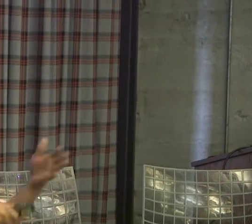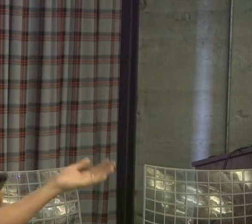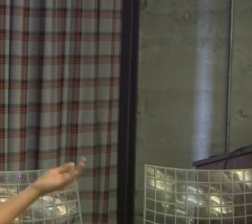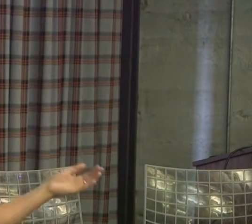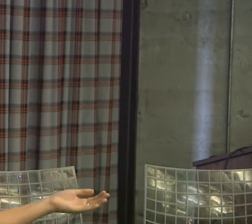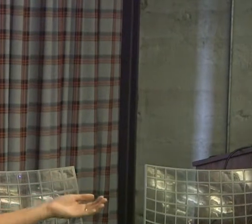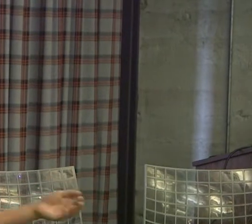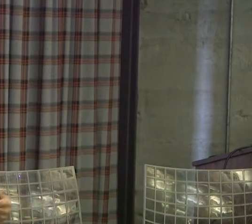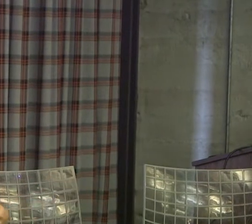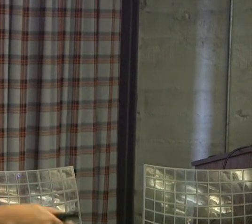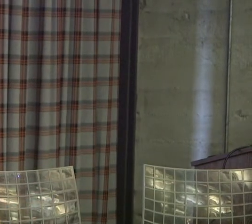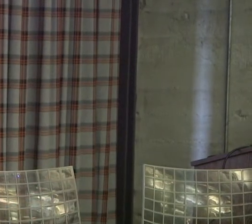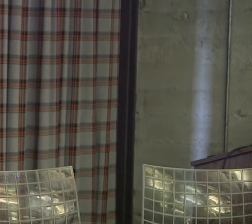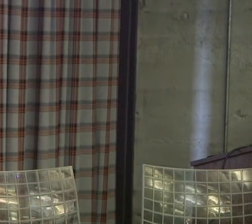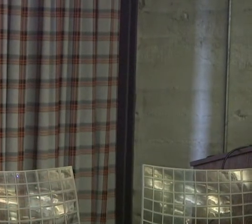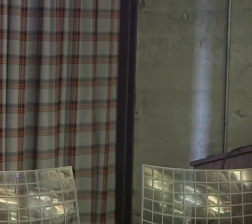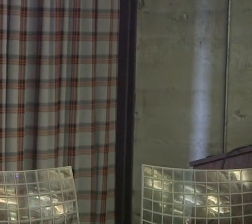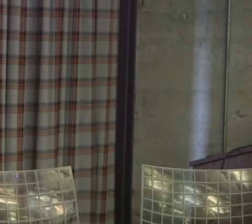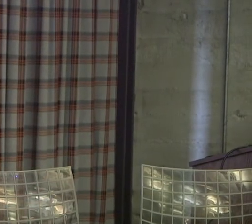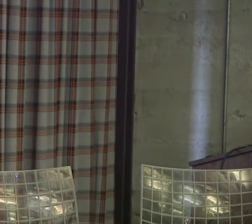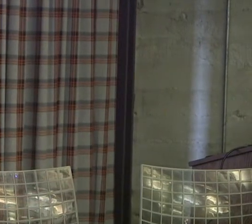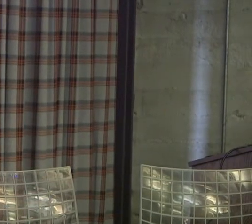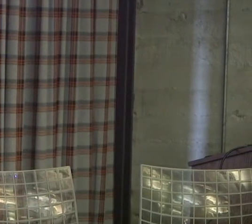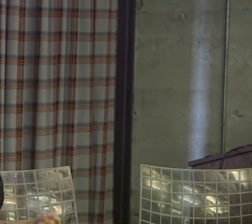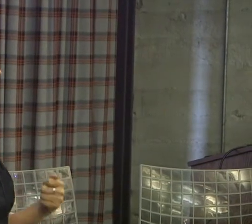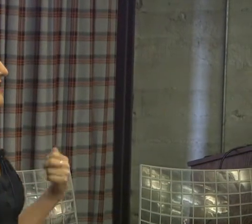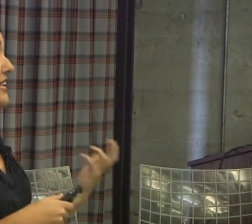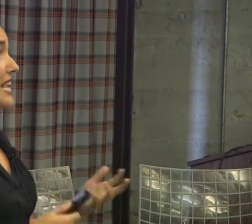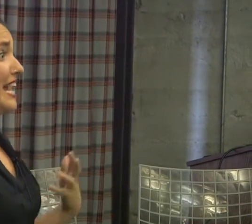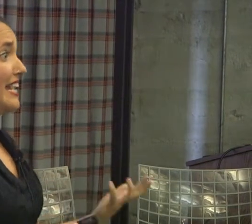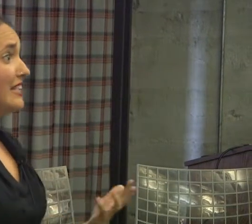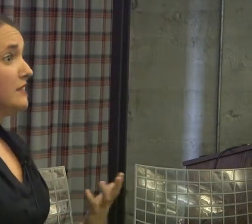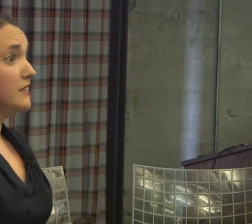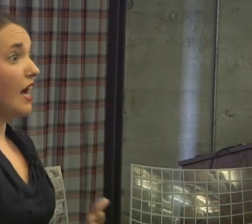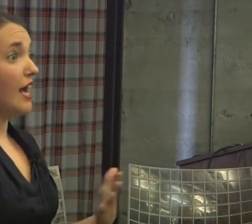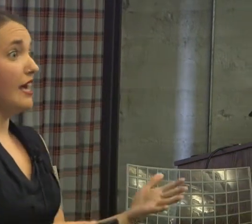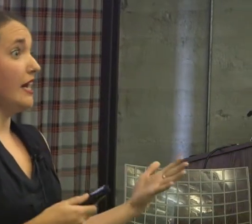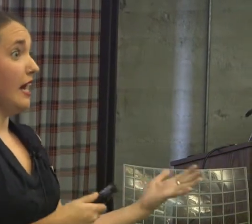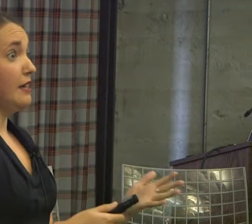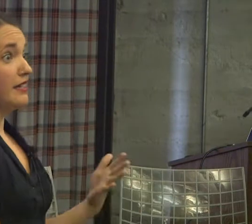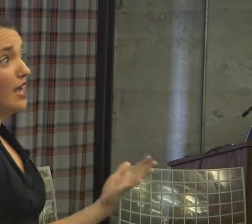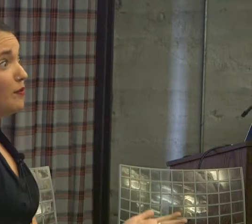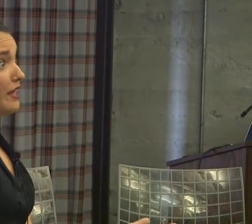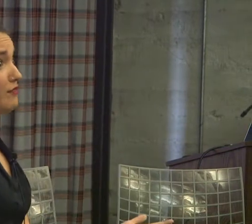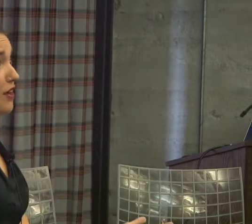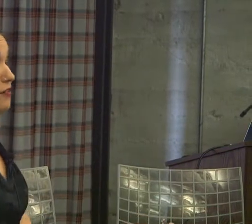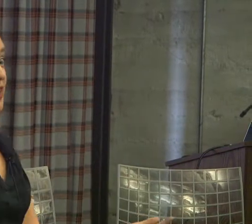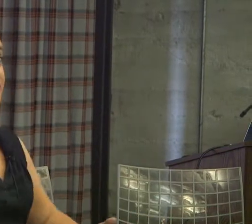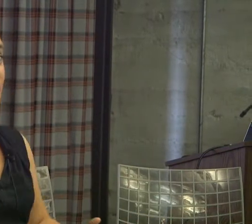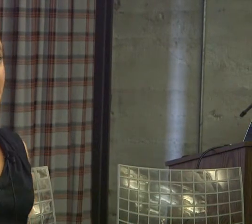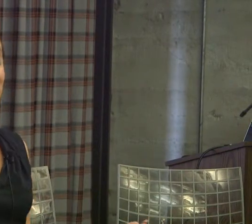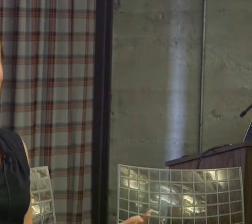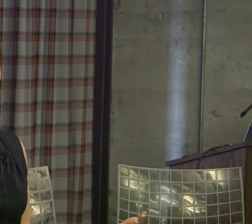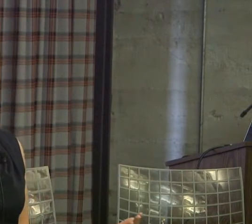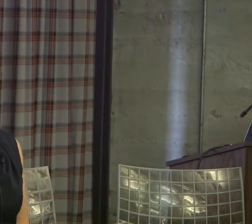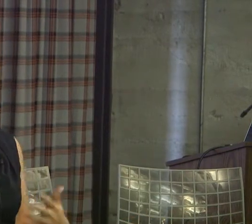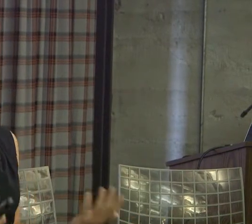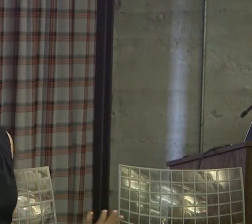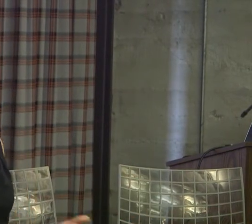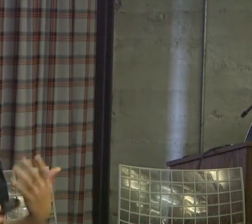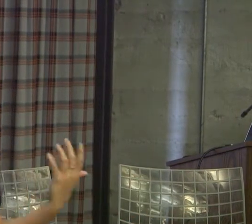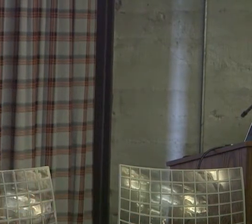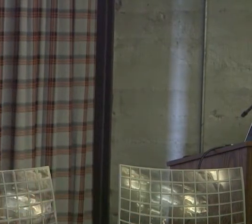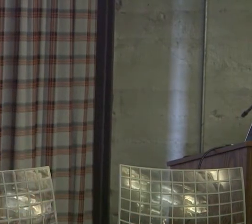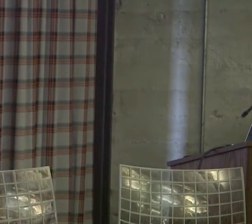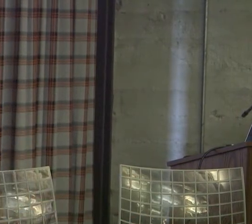down? I do this at work all the time. I'll get an email from someone that says, hey, I kind of want to get involved, but I have no idea what to do. A